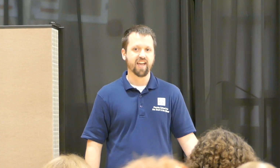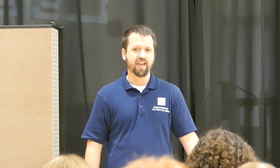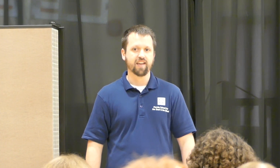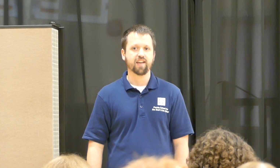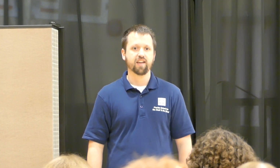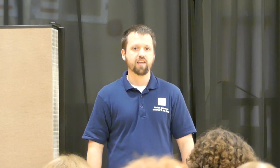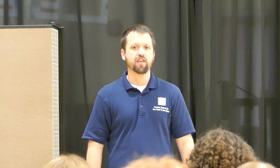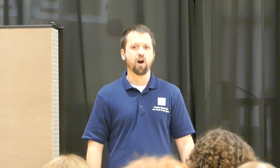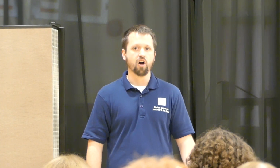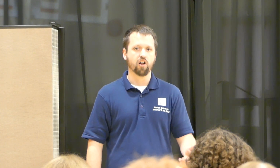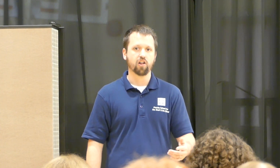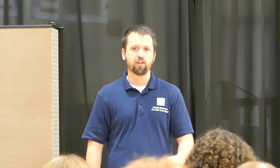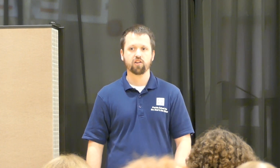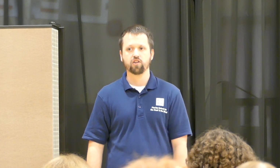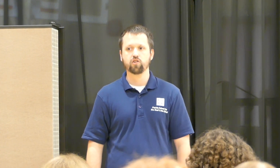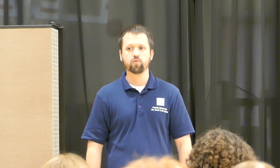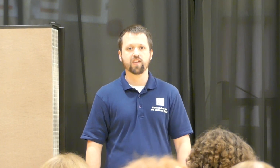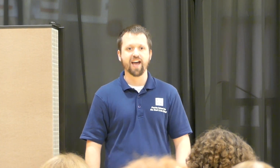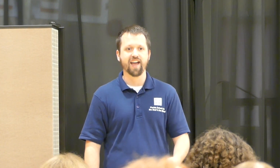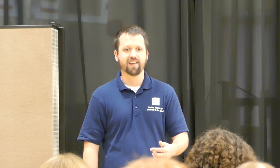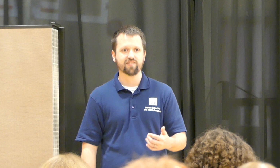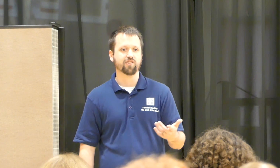they, y'all, you guys.